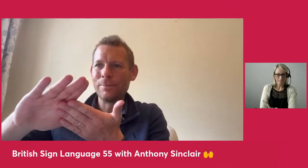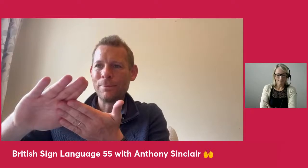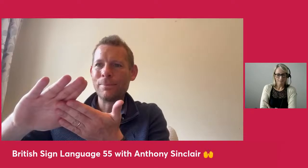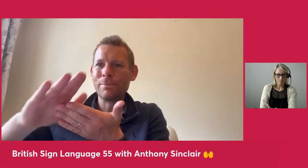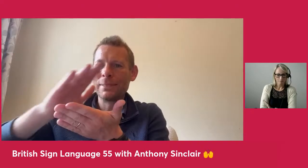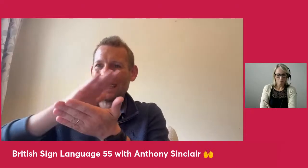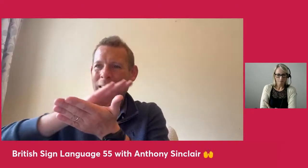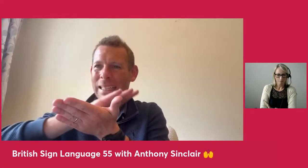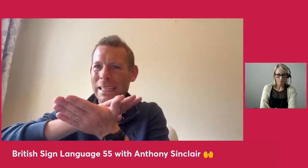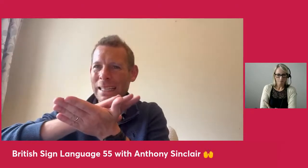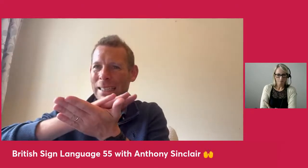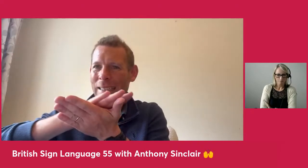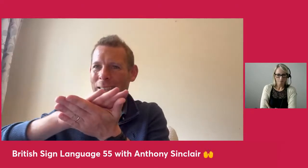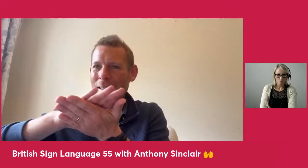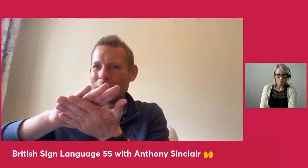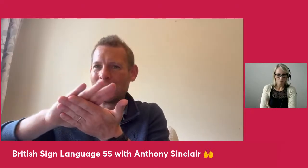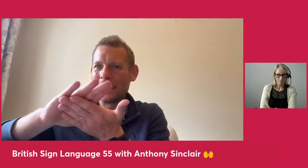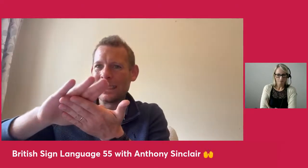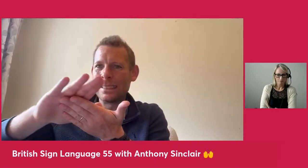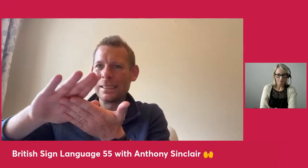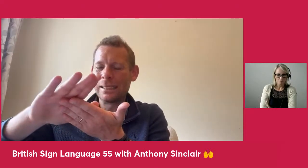Clean.